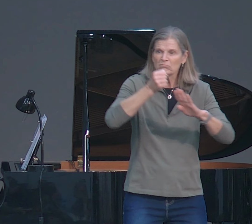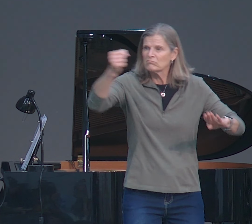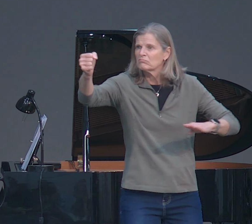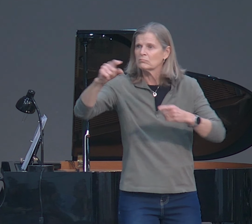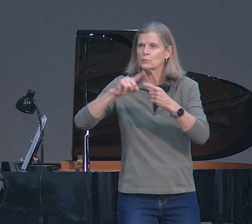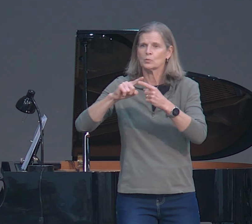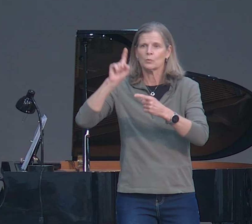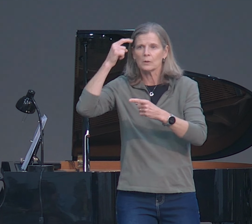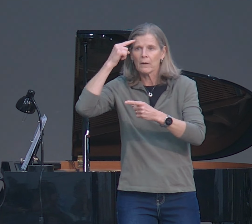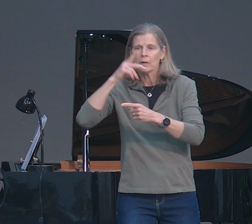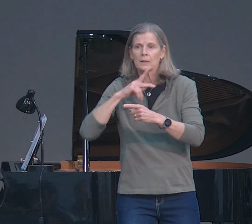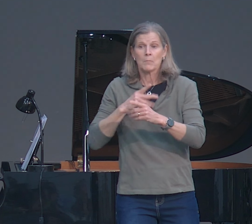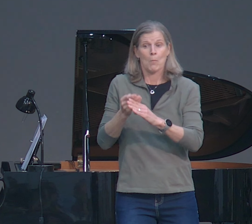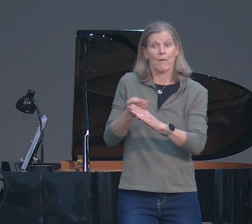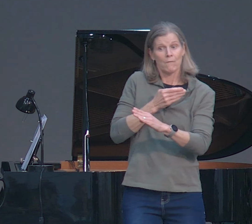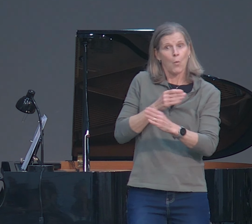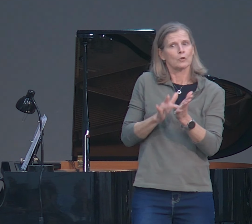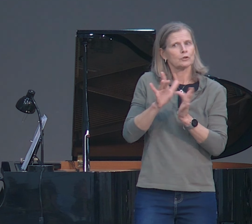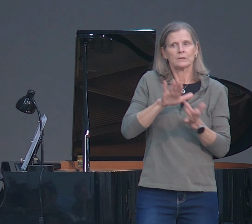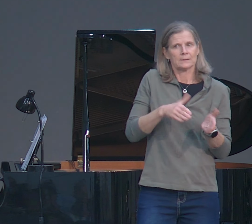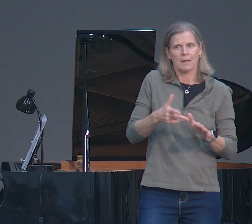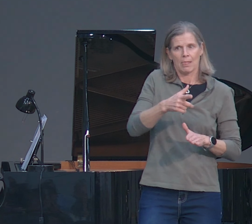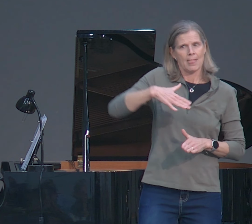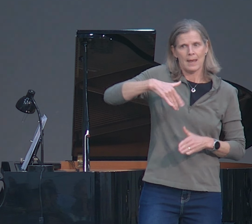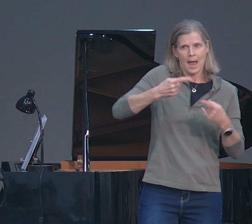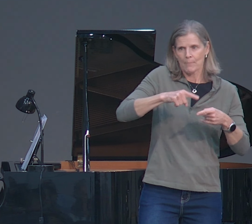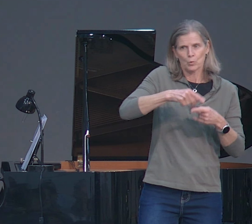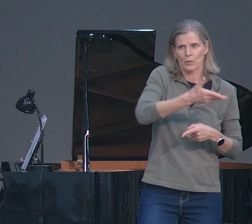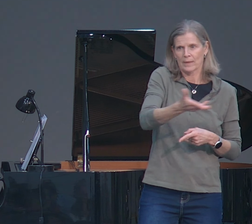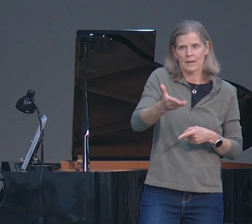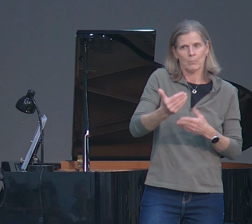kings before Jesus' death, right?